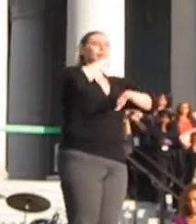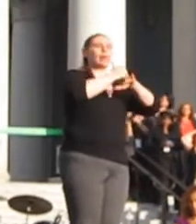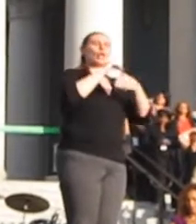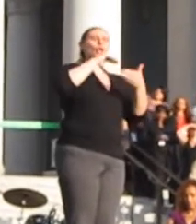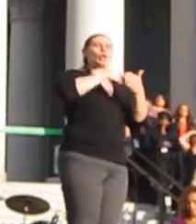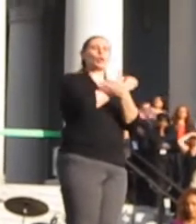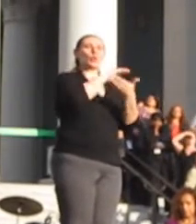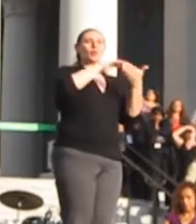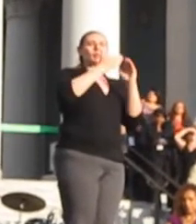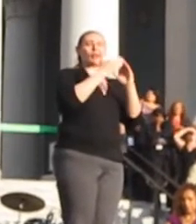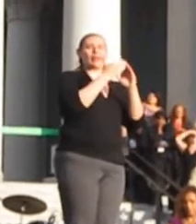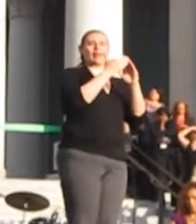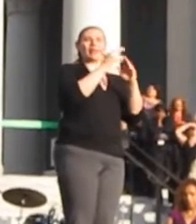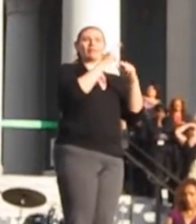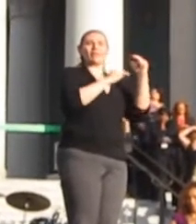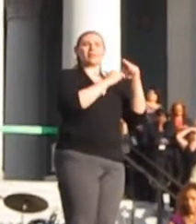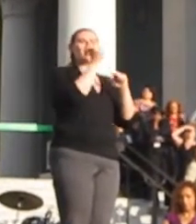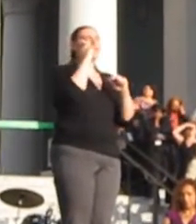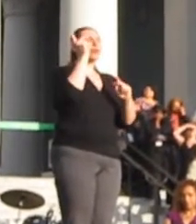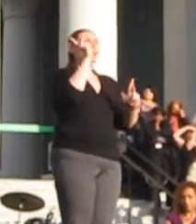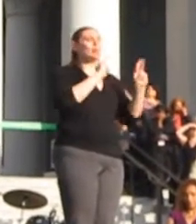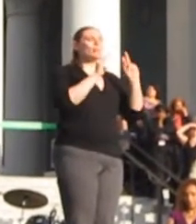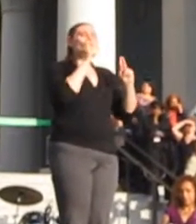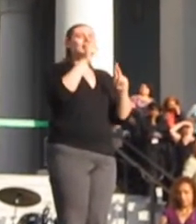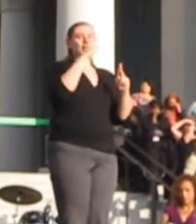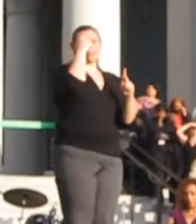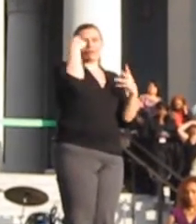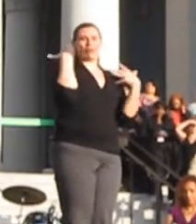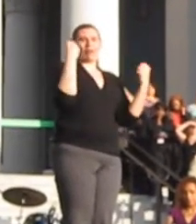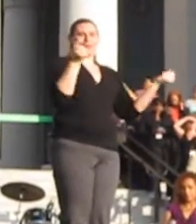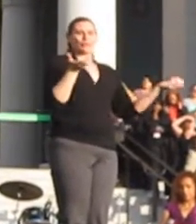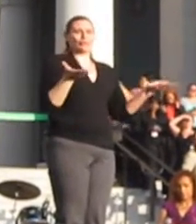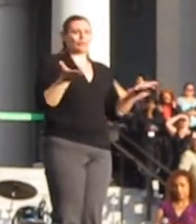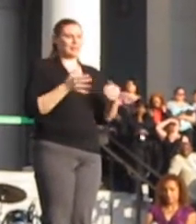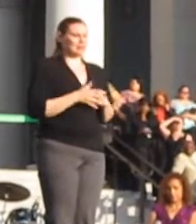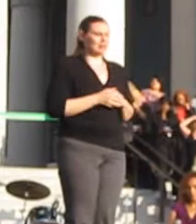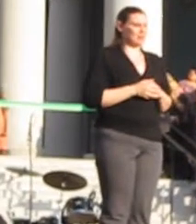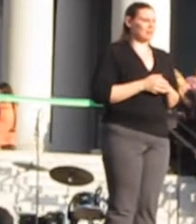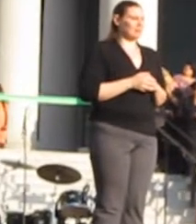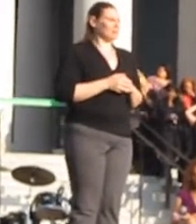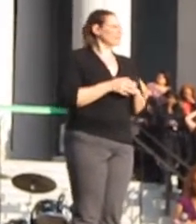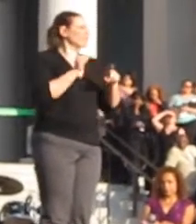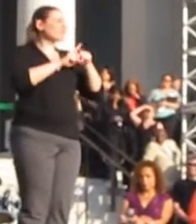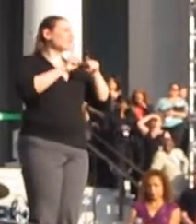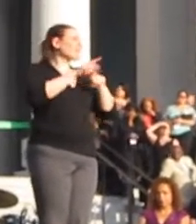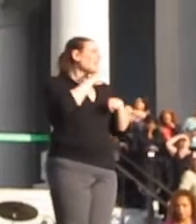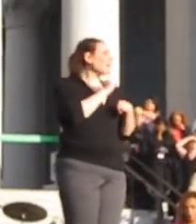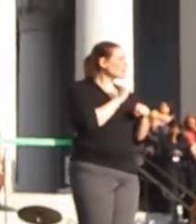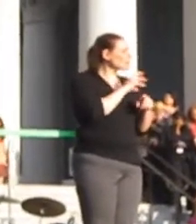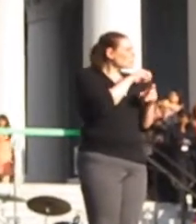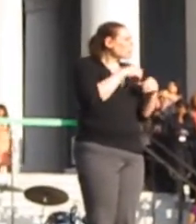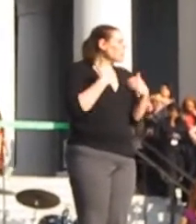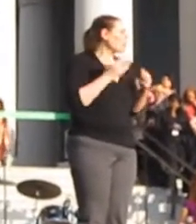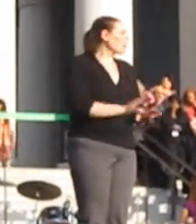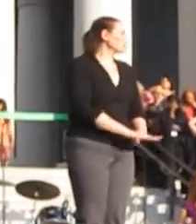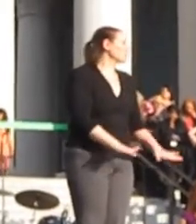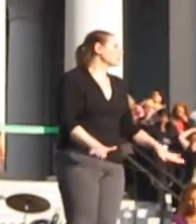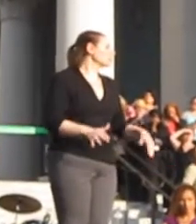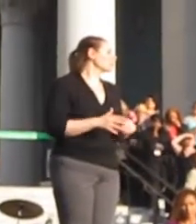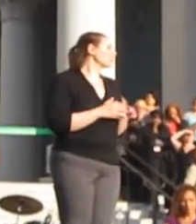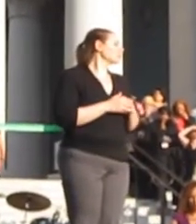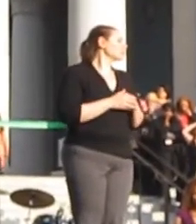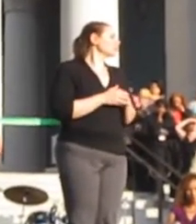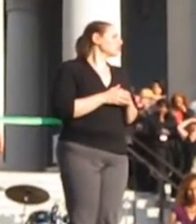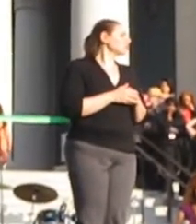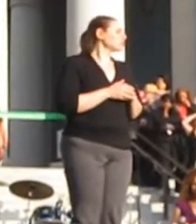facility for people who needed mental health services of all ages, including young people.